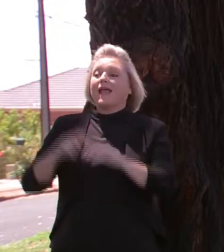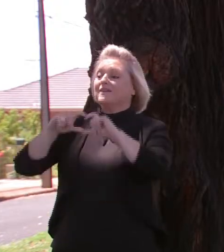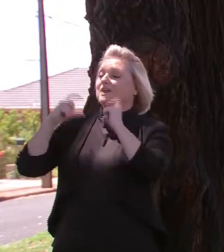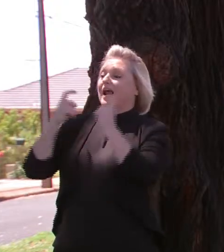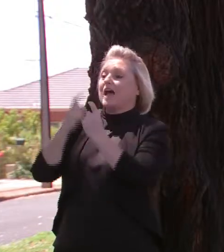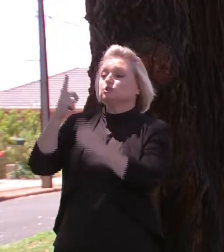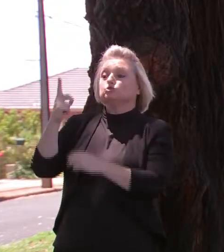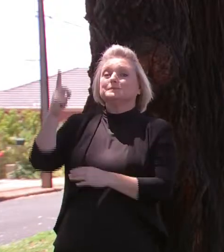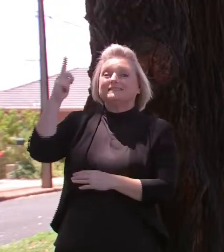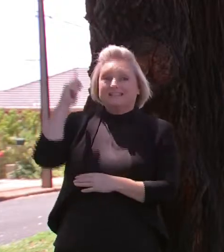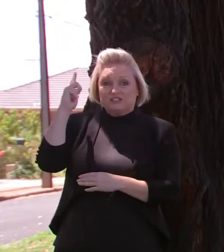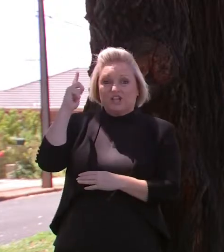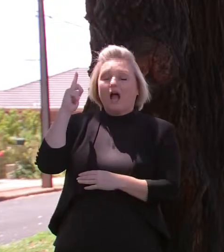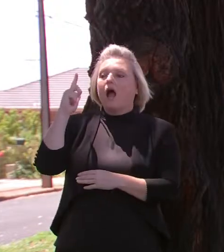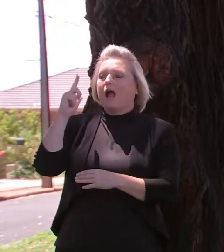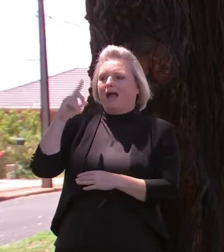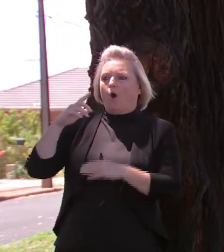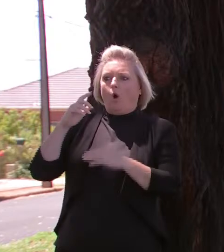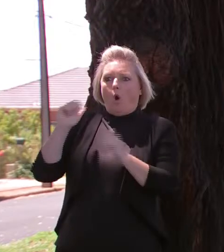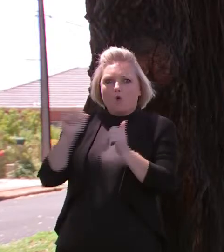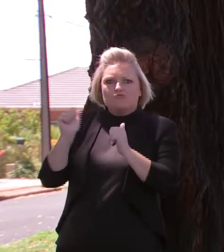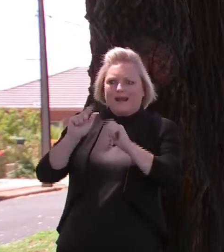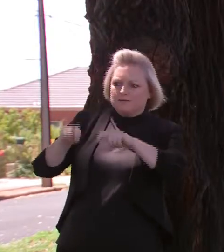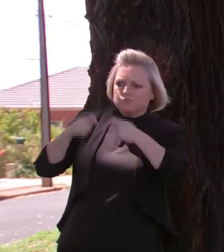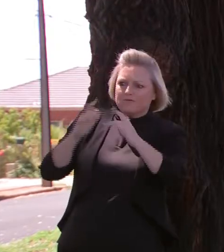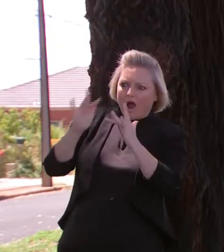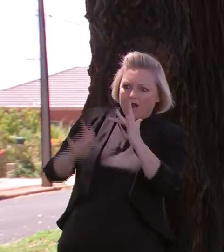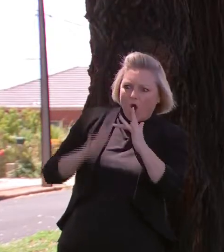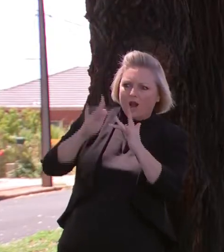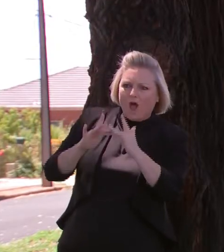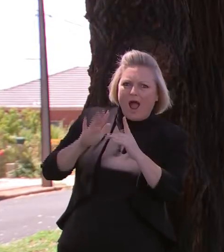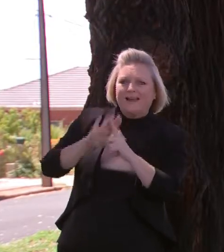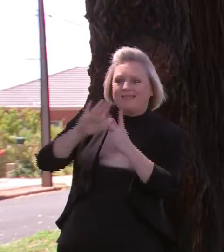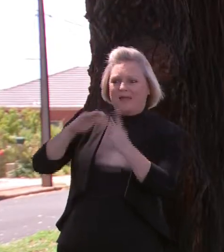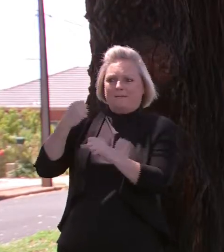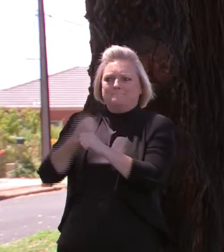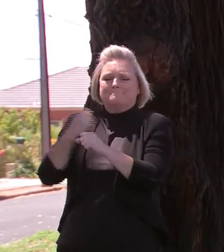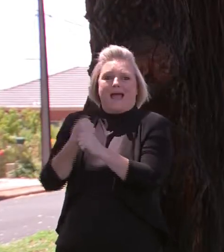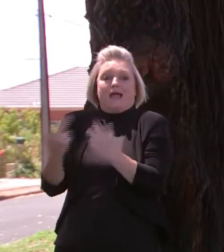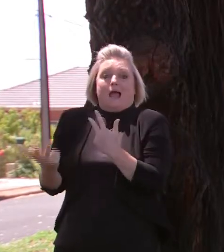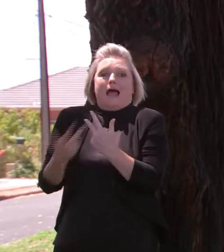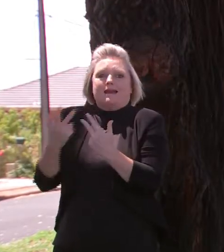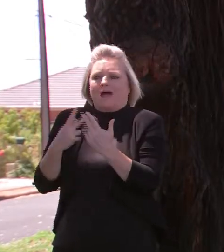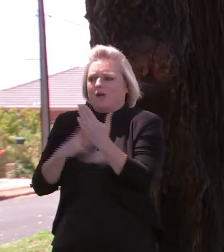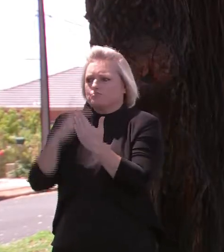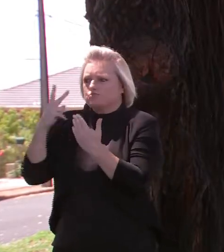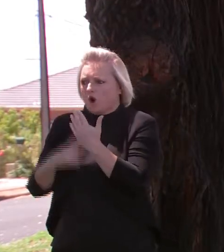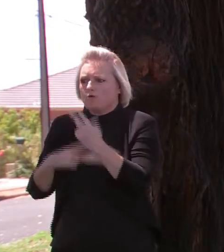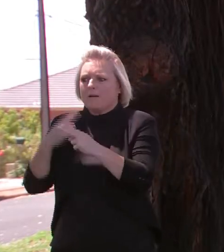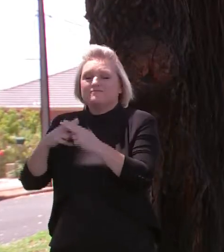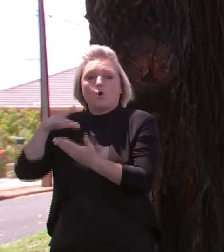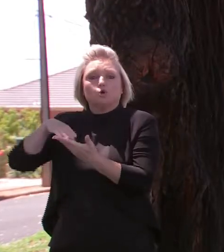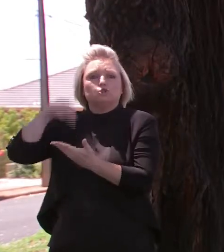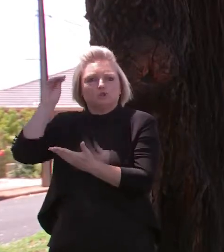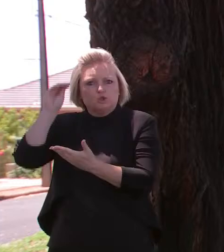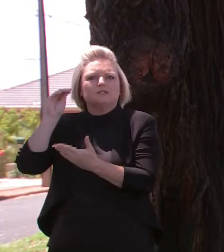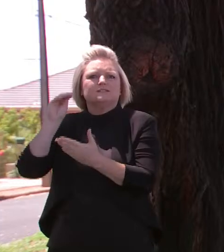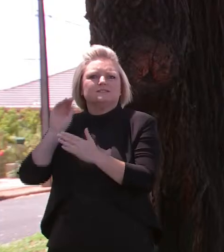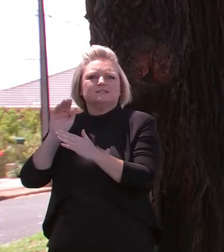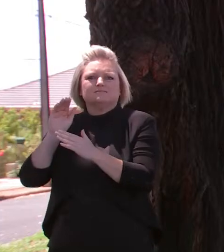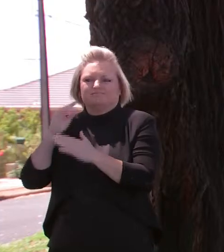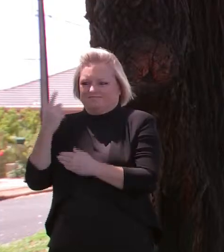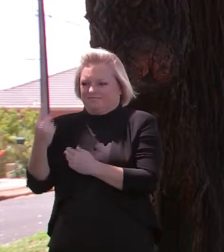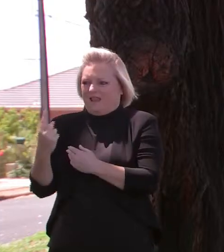to prepare two methods of delivery, both for those in the classroom, those in the class, and also for those who